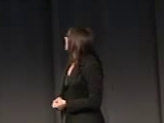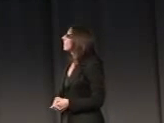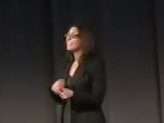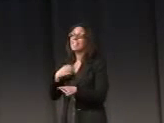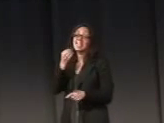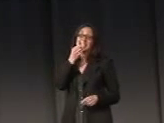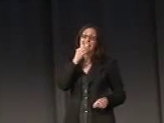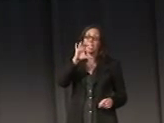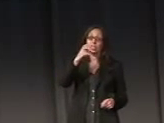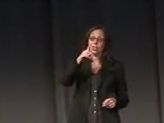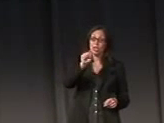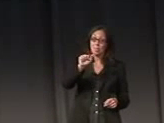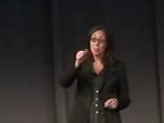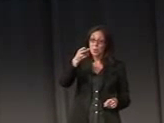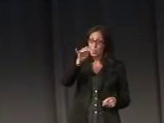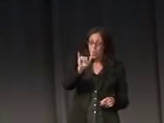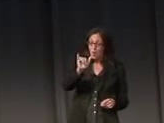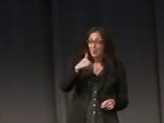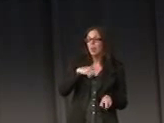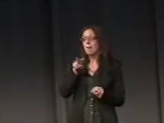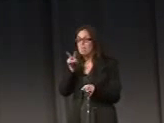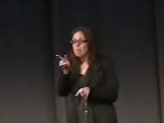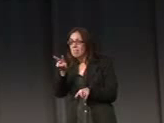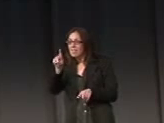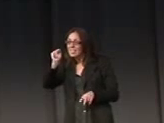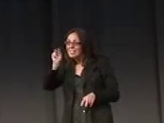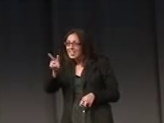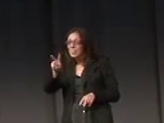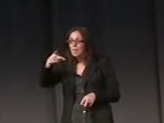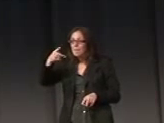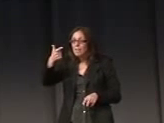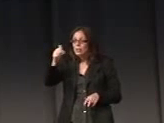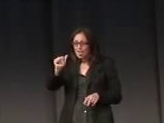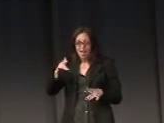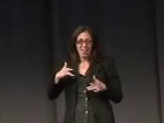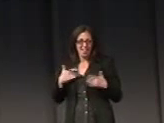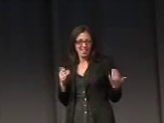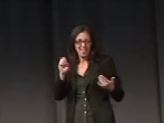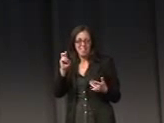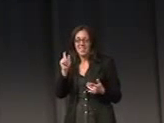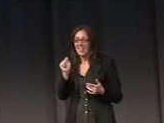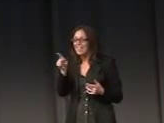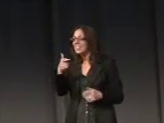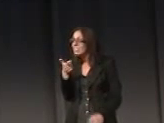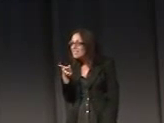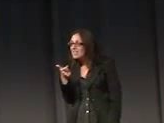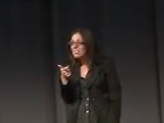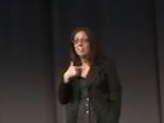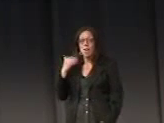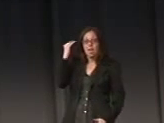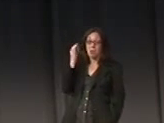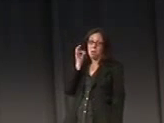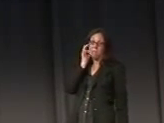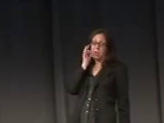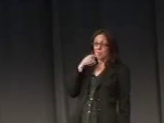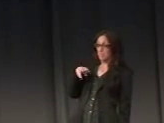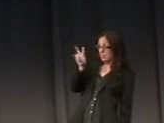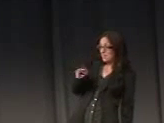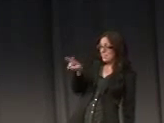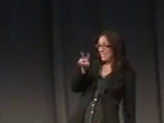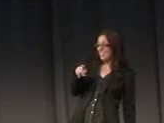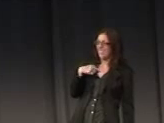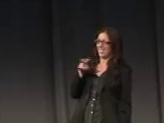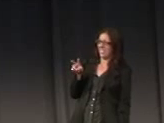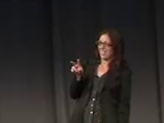Ahoy and staring very intently at the television's network PGA event, for instance, the adolescent pot smoker is struck by the ghastly possibility that,